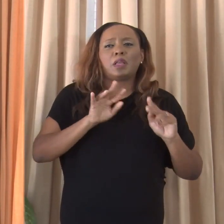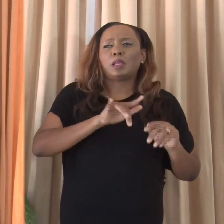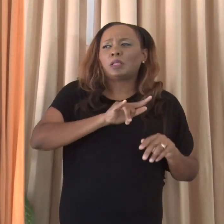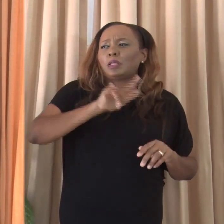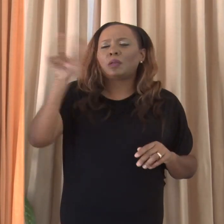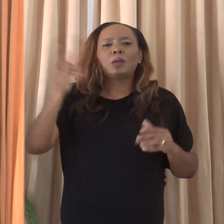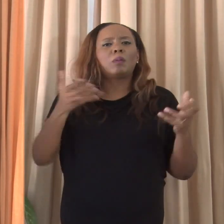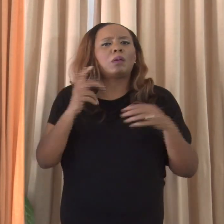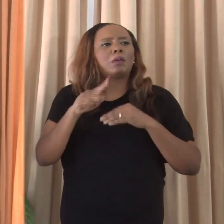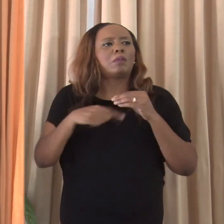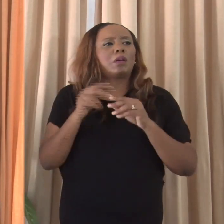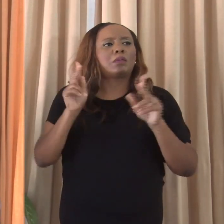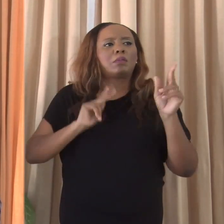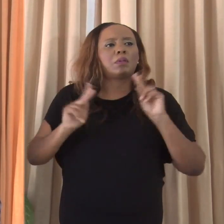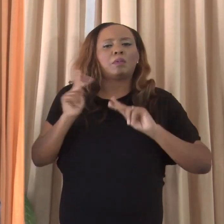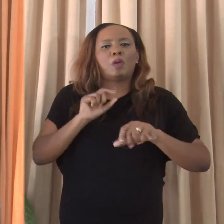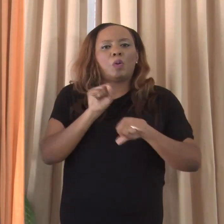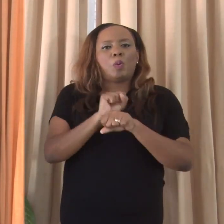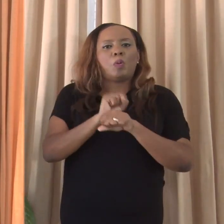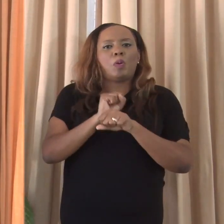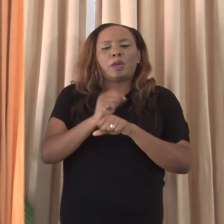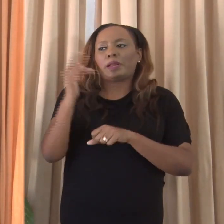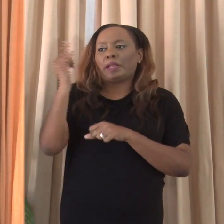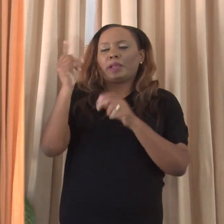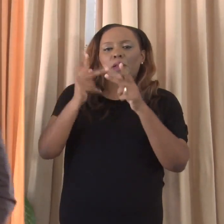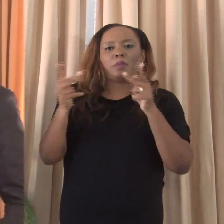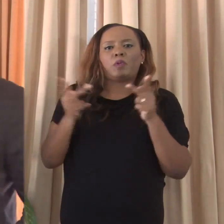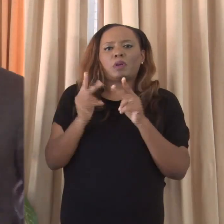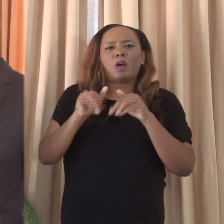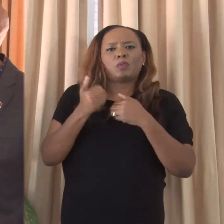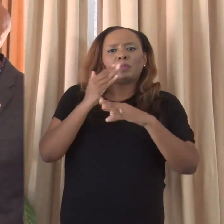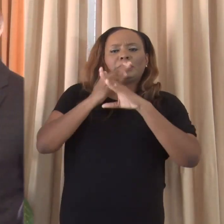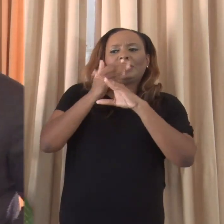at the airport in relation to their protection?